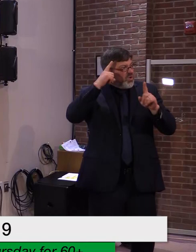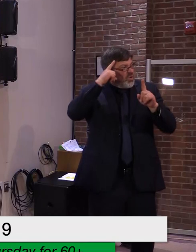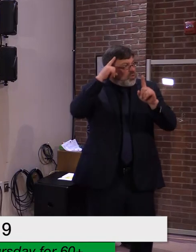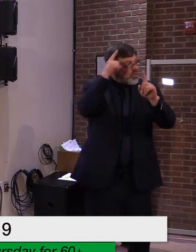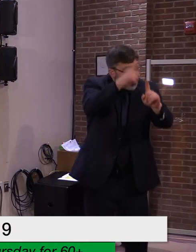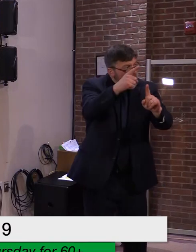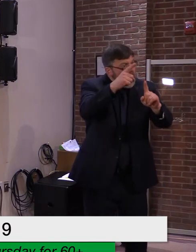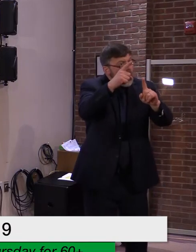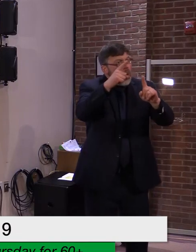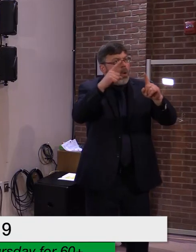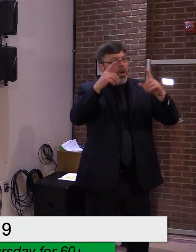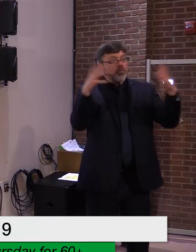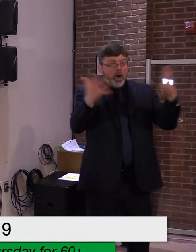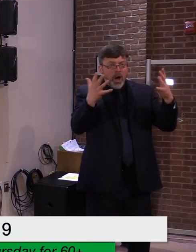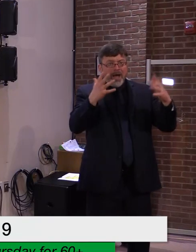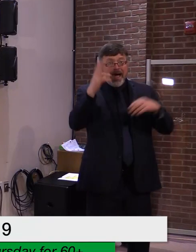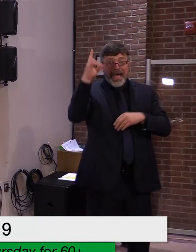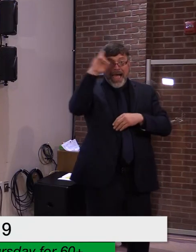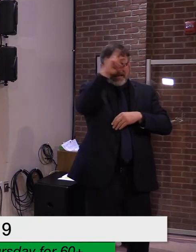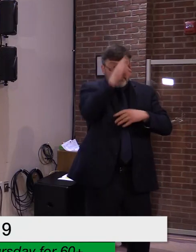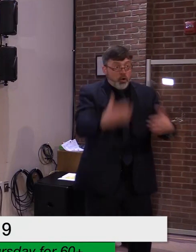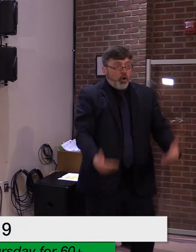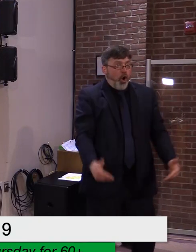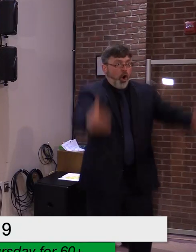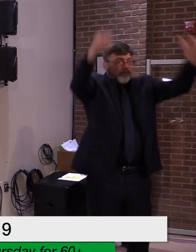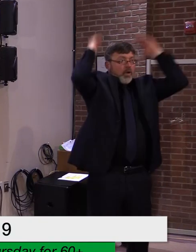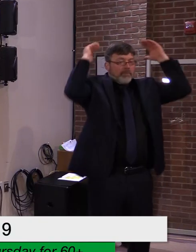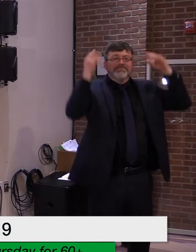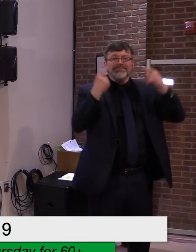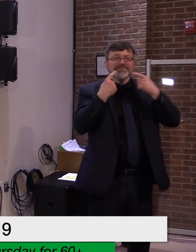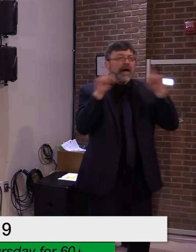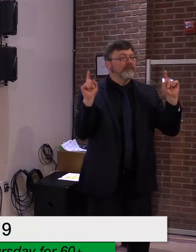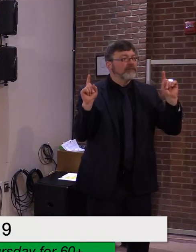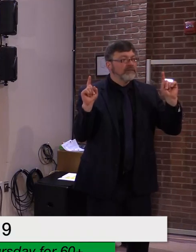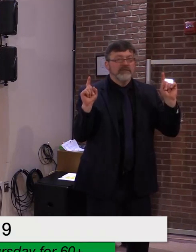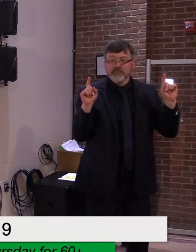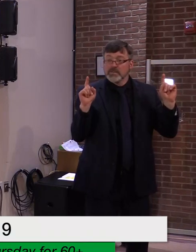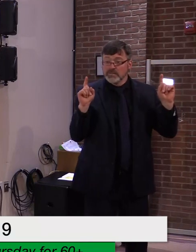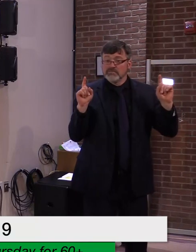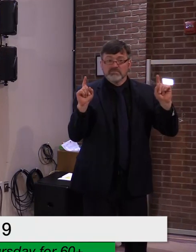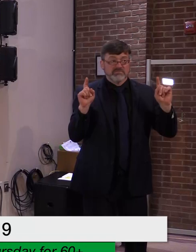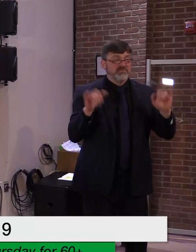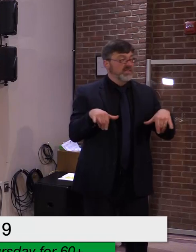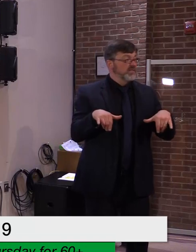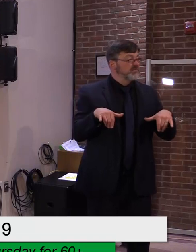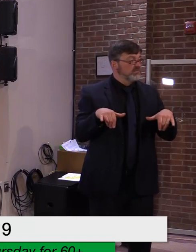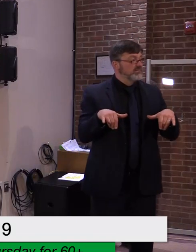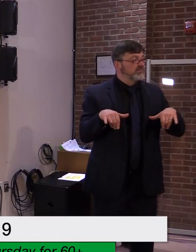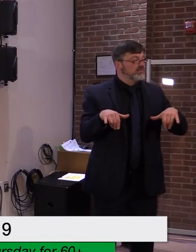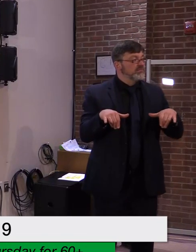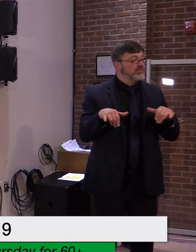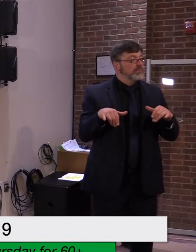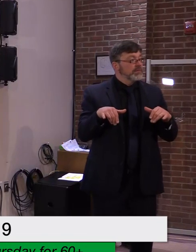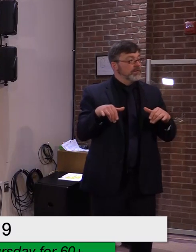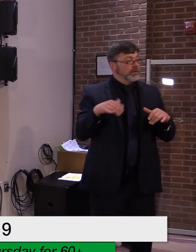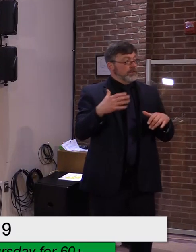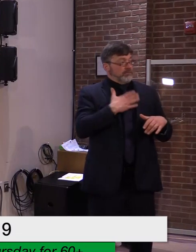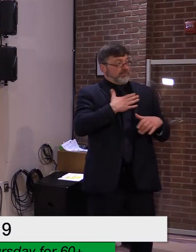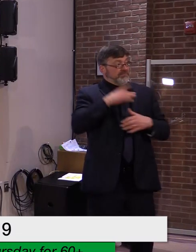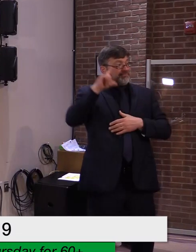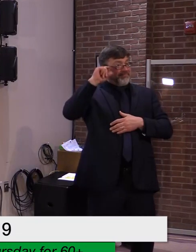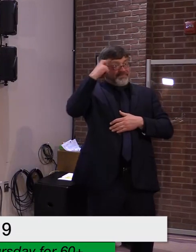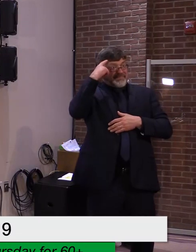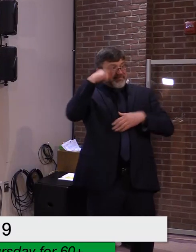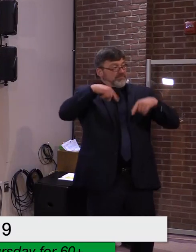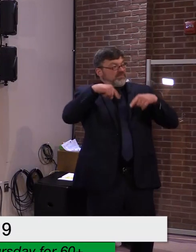And because of your hard work, we have the fewest number of deaths in the entire country. So over the next